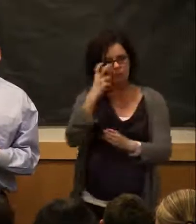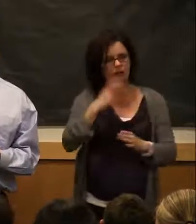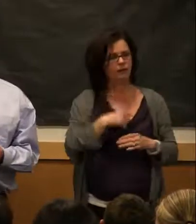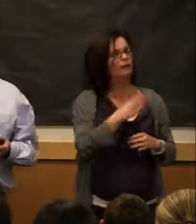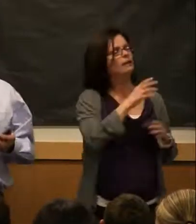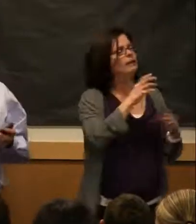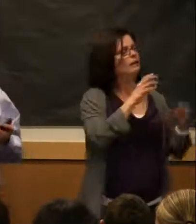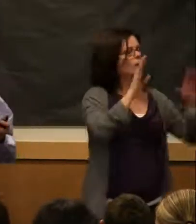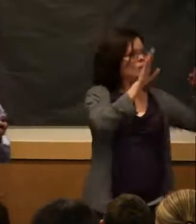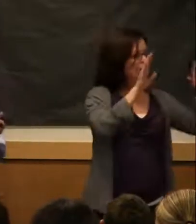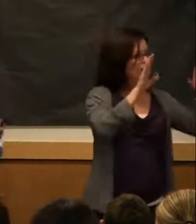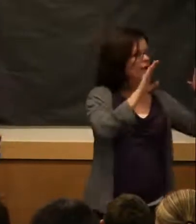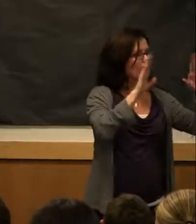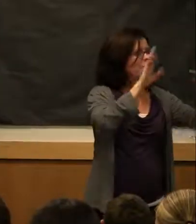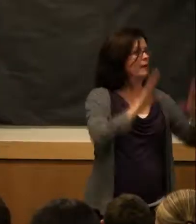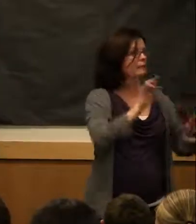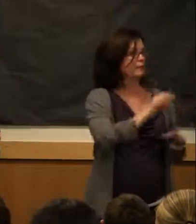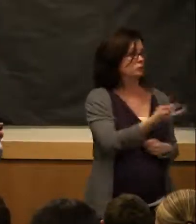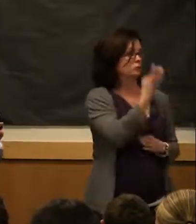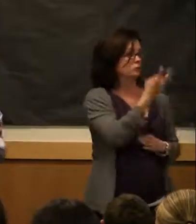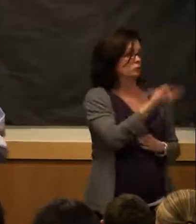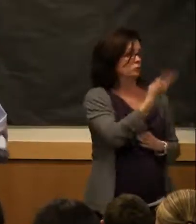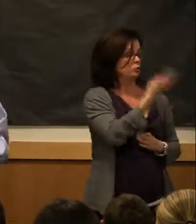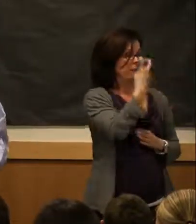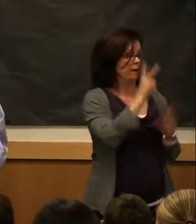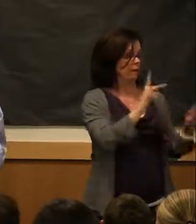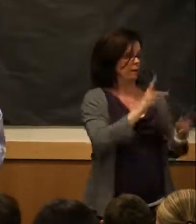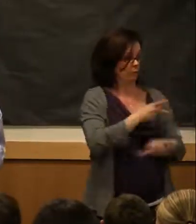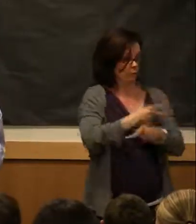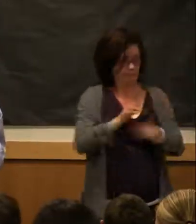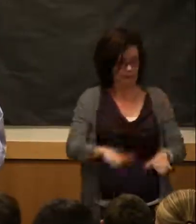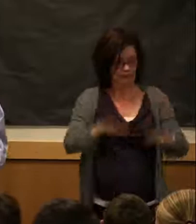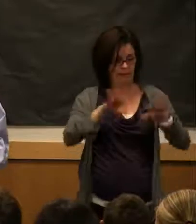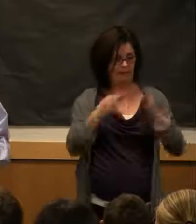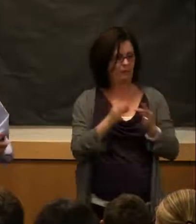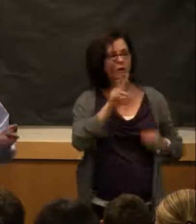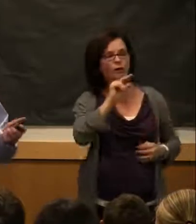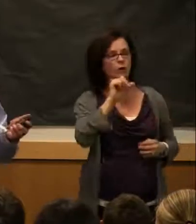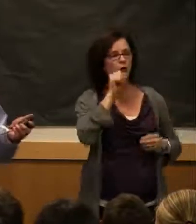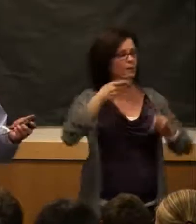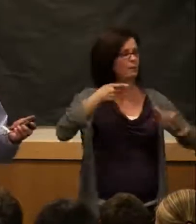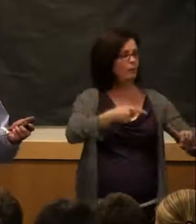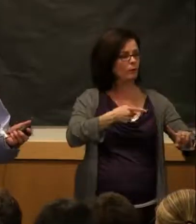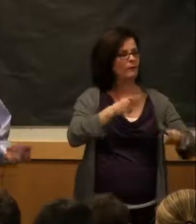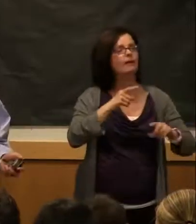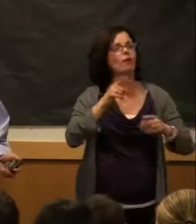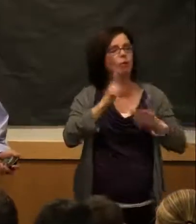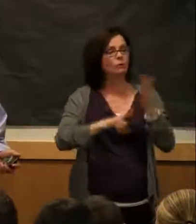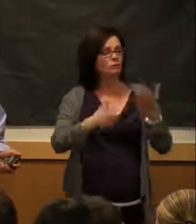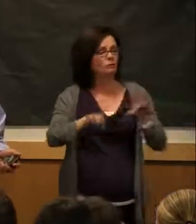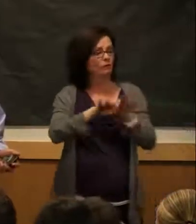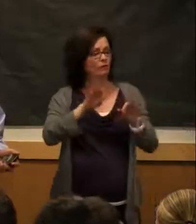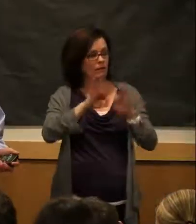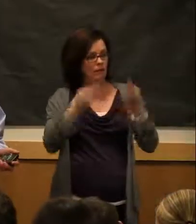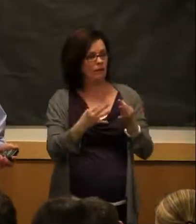raising a family? It's that the family is what comes first. And again, it comes to the